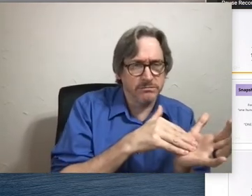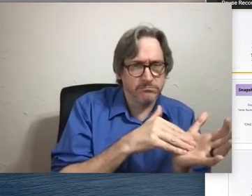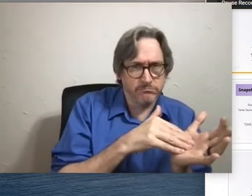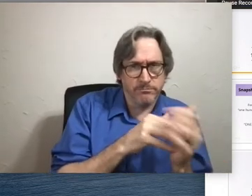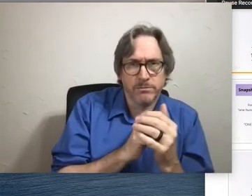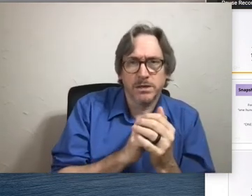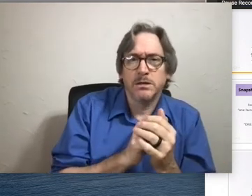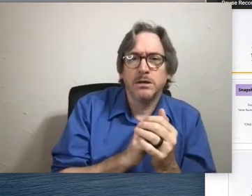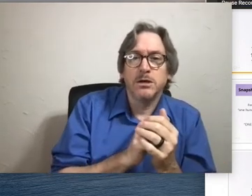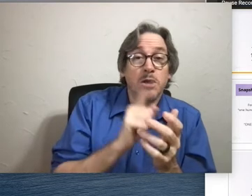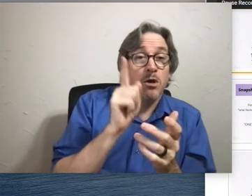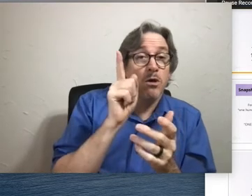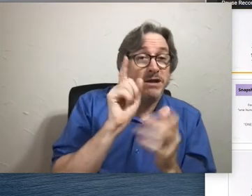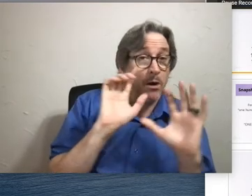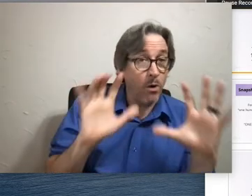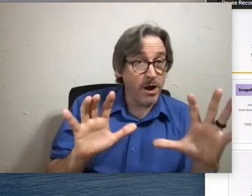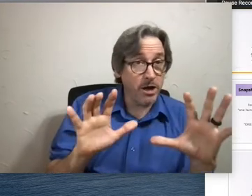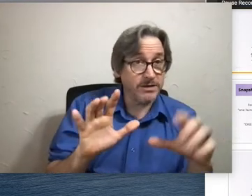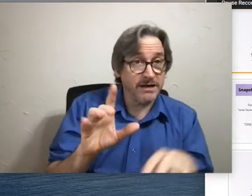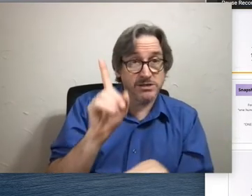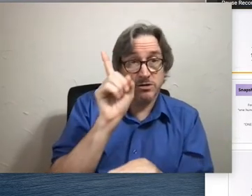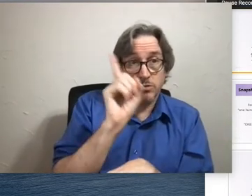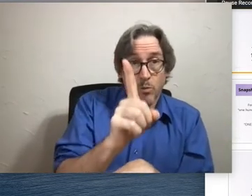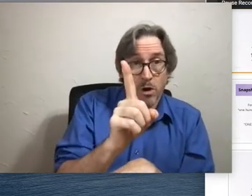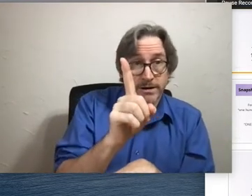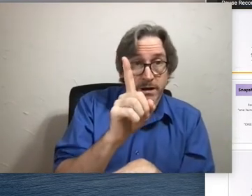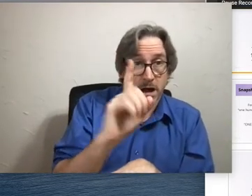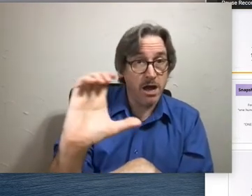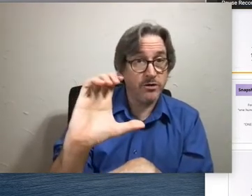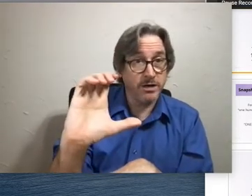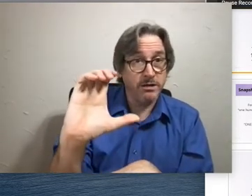10,000. Now 100,000,